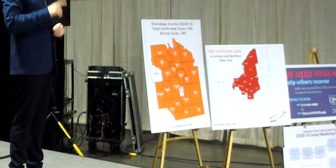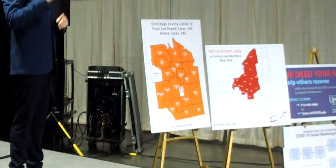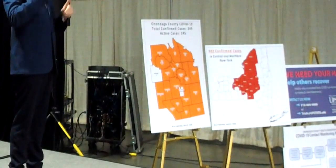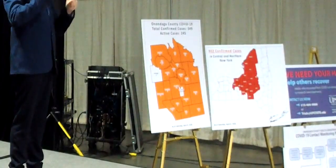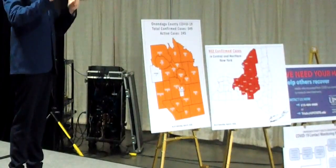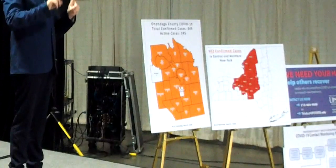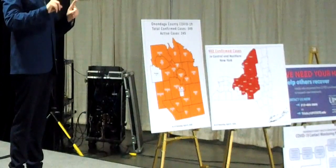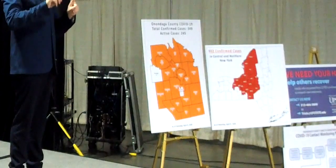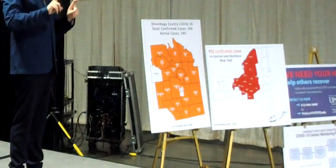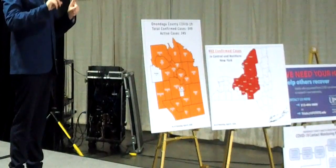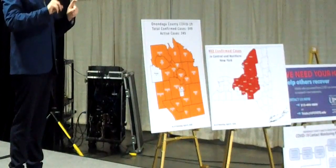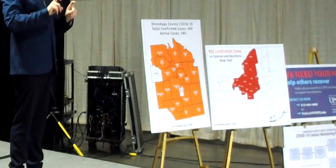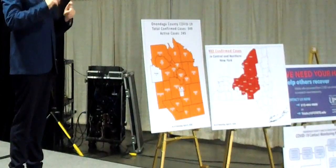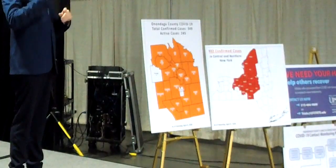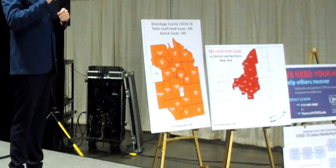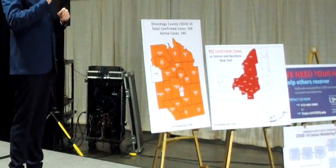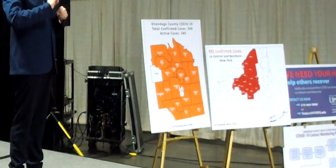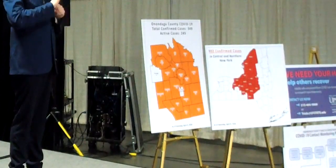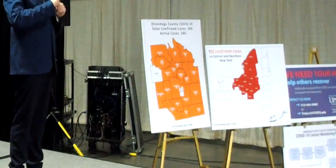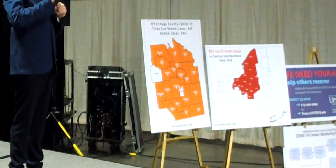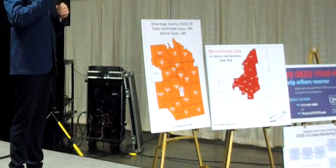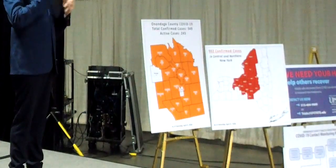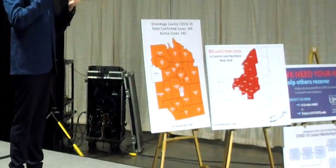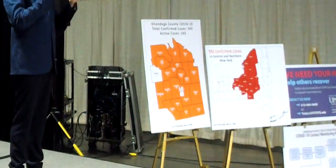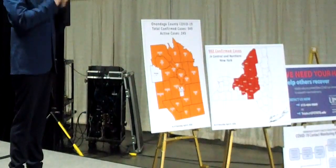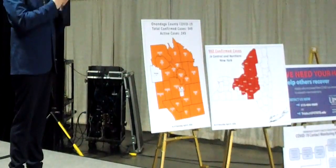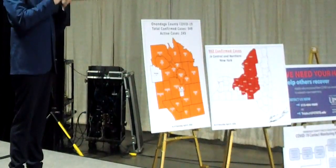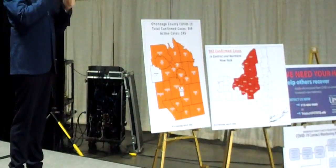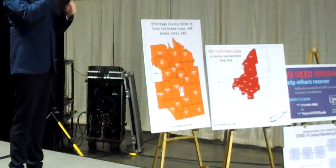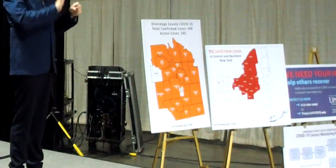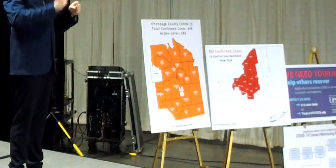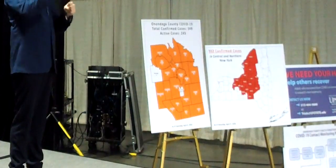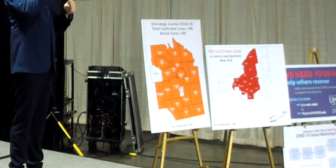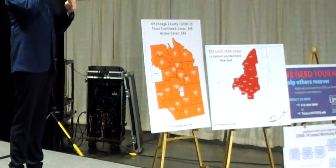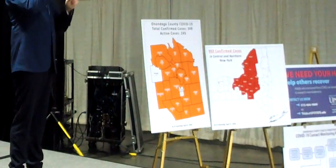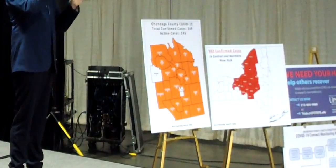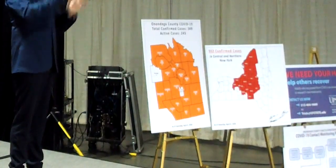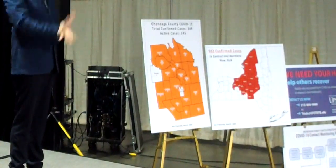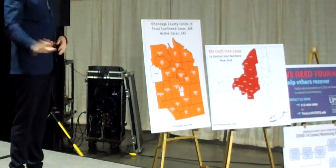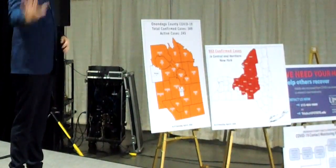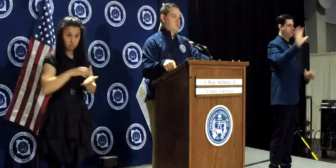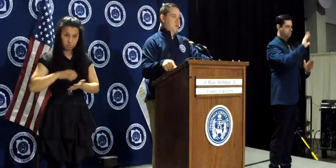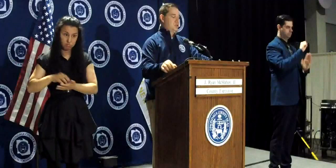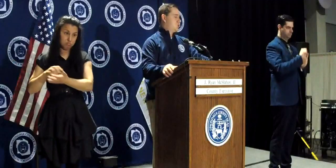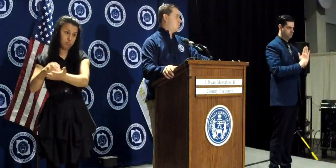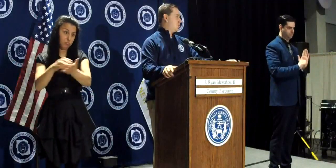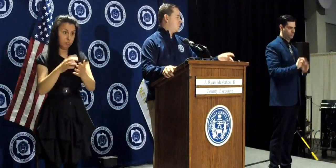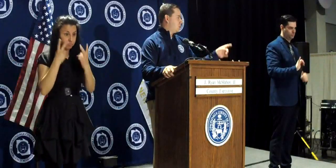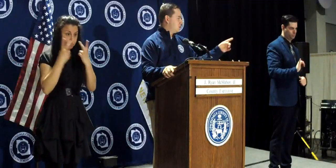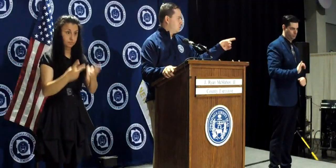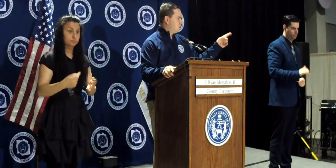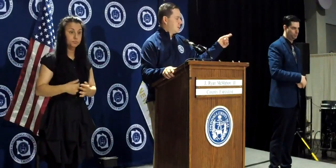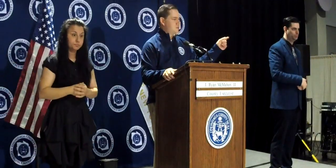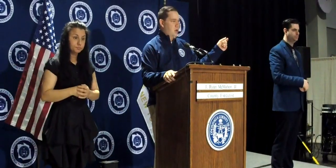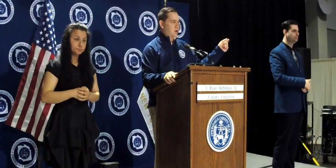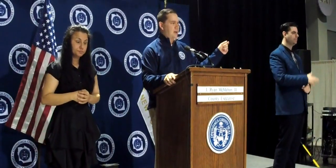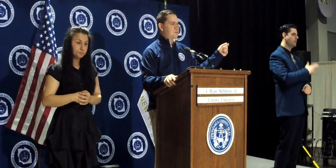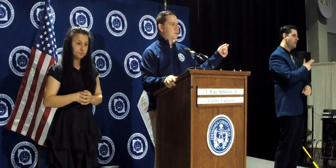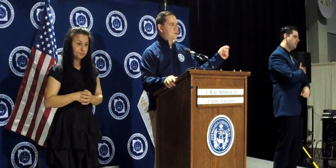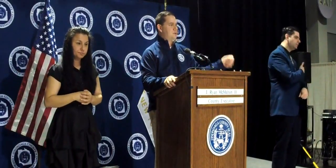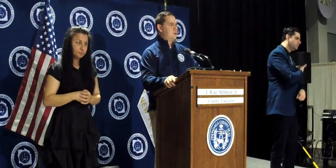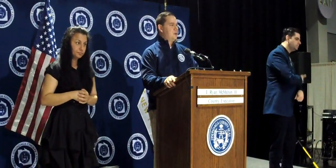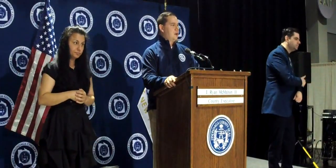region and beyond. And when it comes to the medical infrastructure, some of these communities have